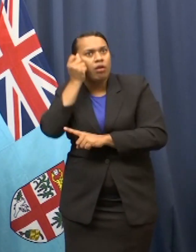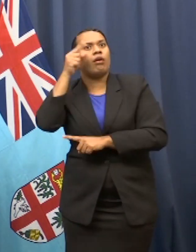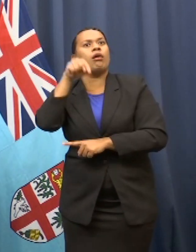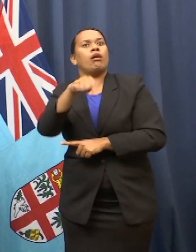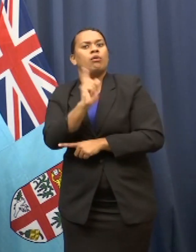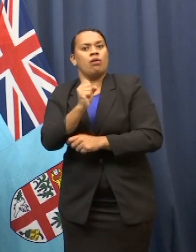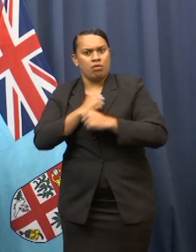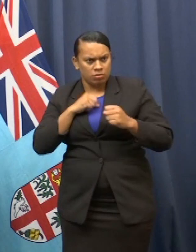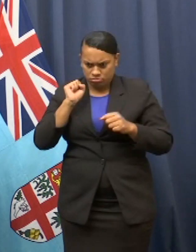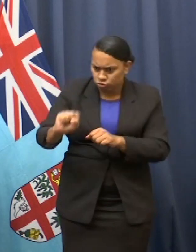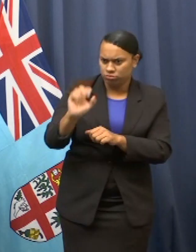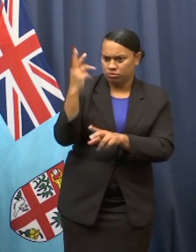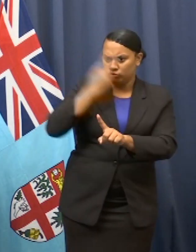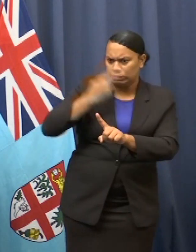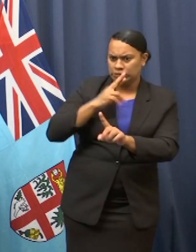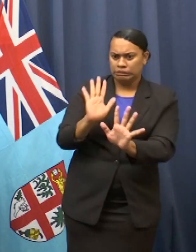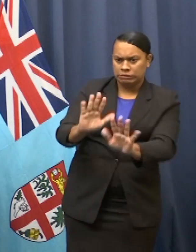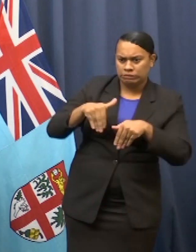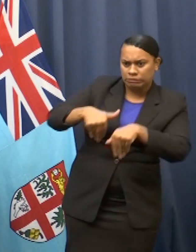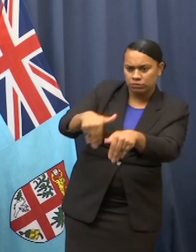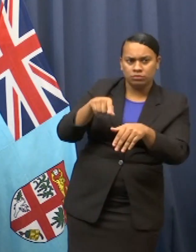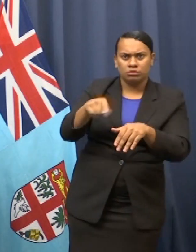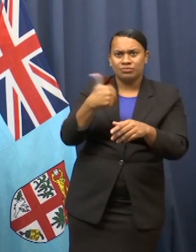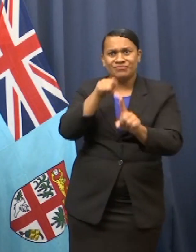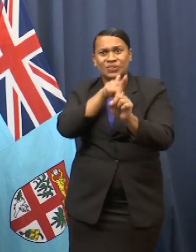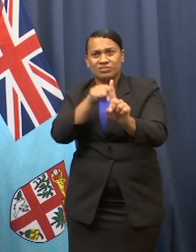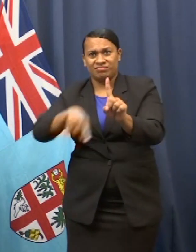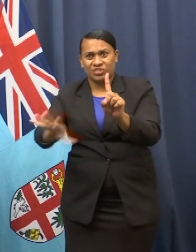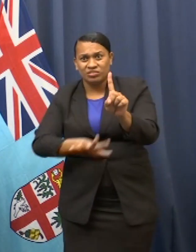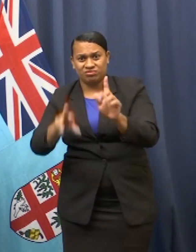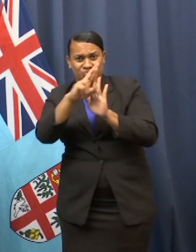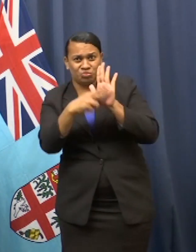and adhere closely to every measure of protection we've put in place.